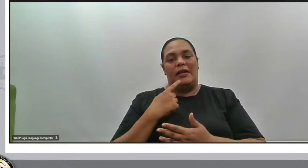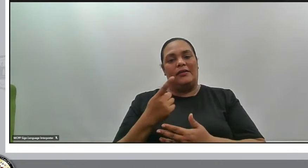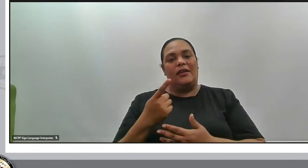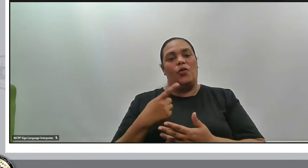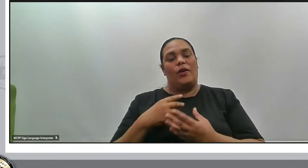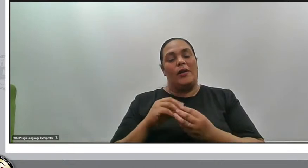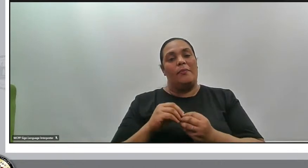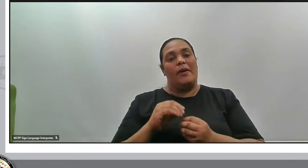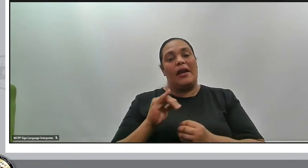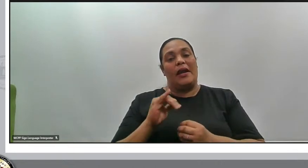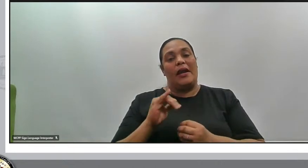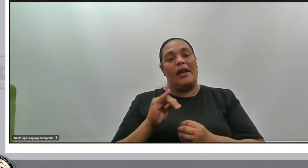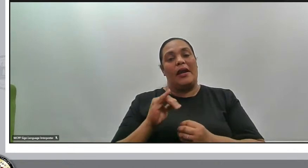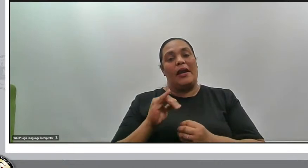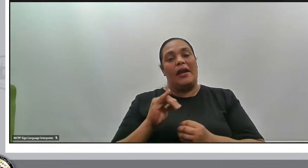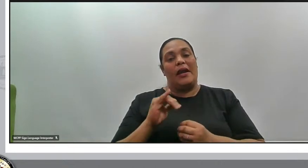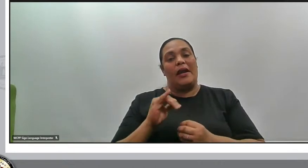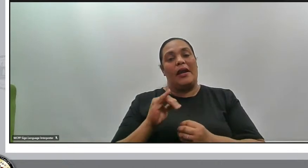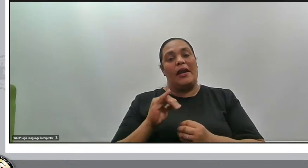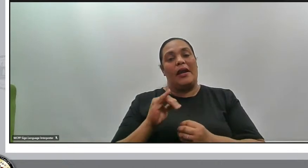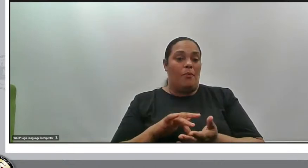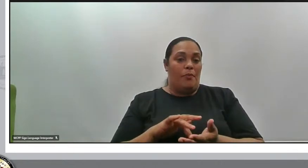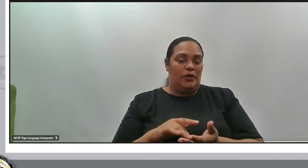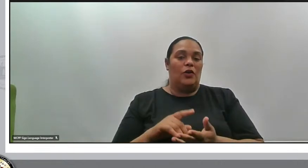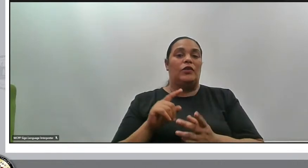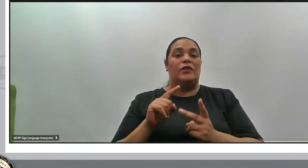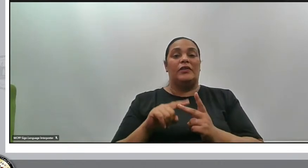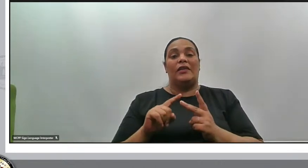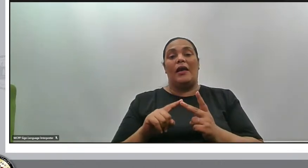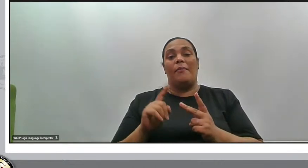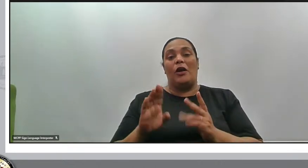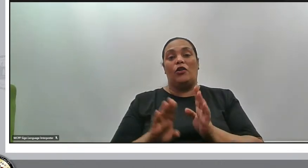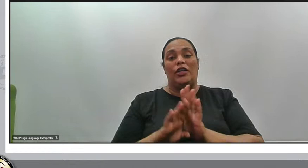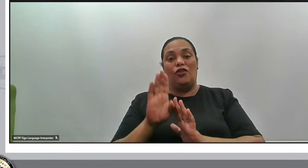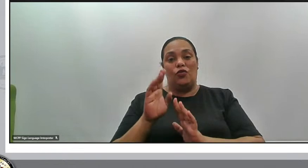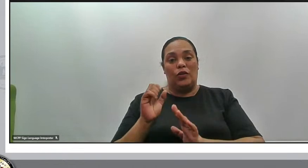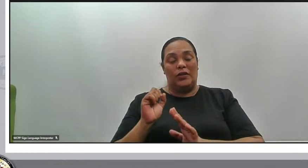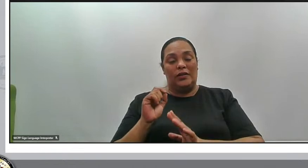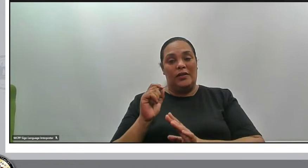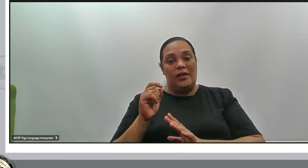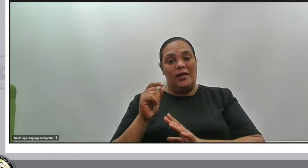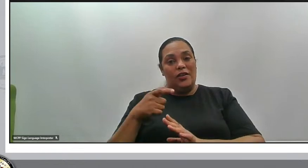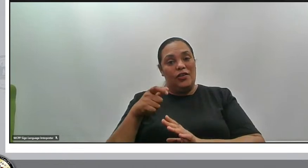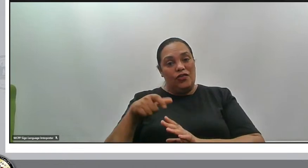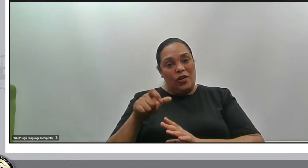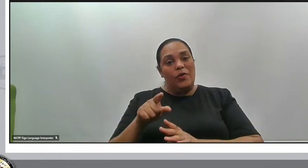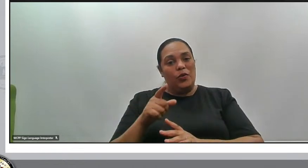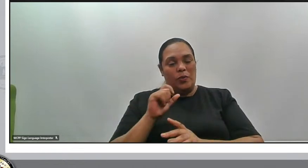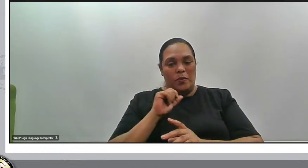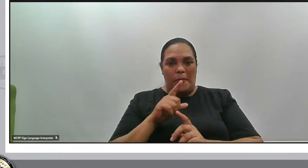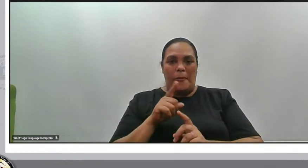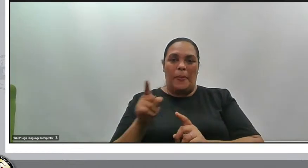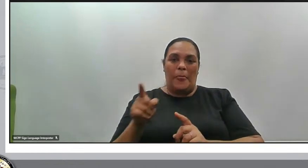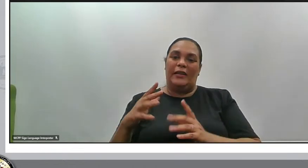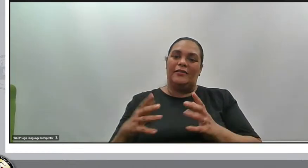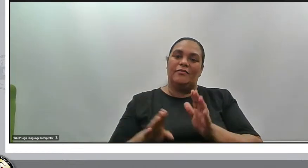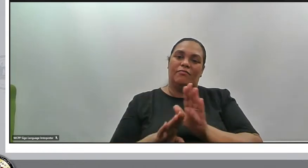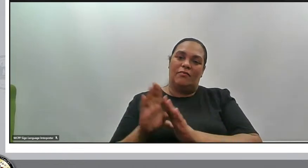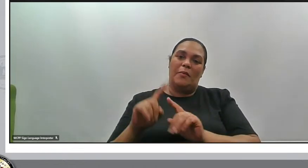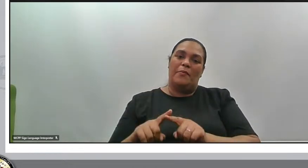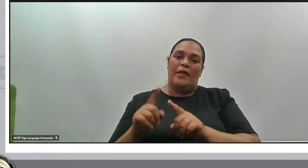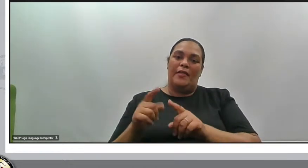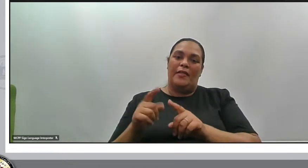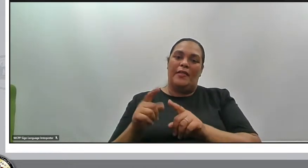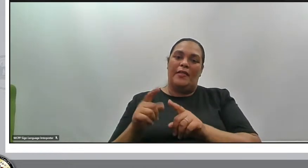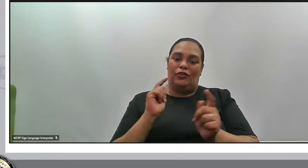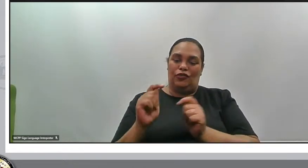for ICS as well as the filling of vacant posts. With regards to the increase, Chair, you're correct. In the office of the Speaker, that increase is due to the function shift